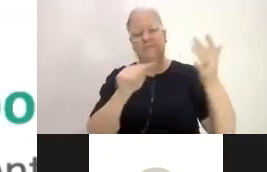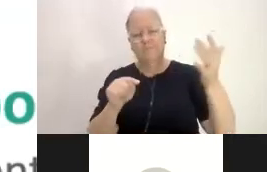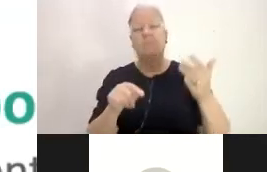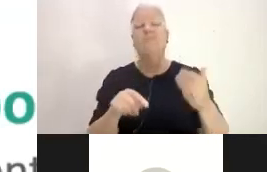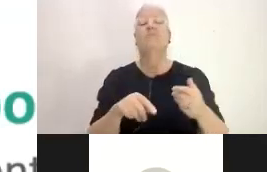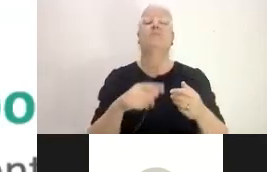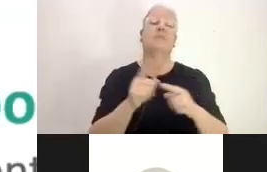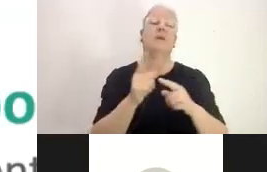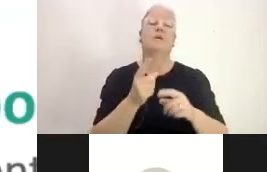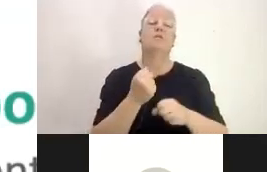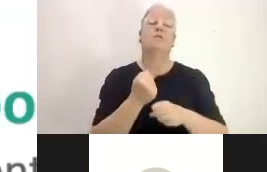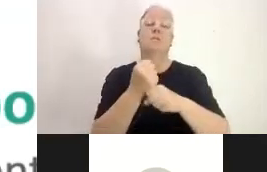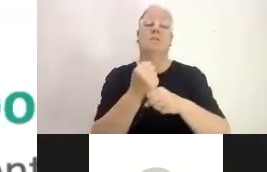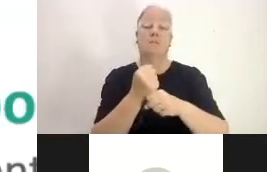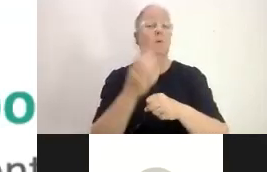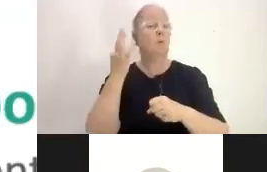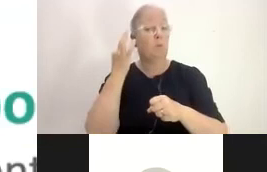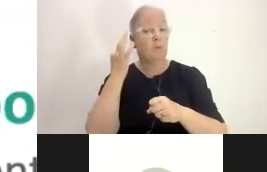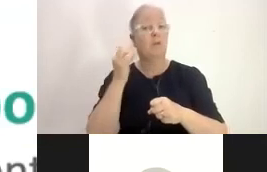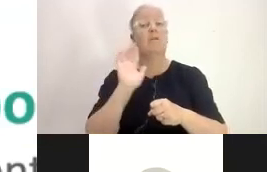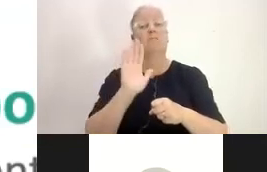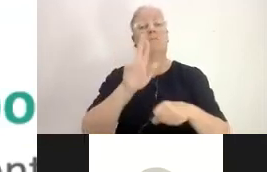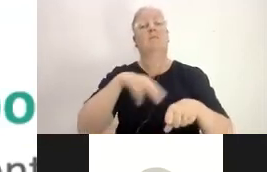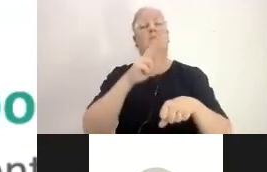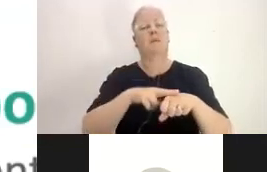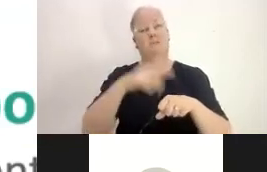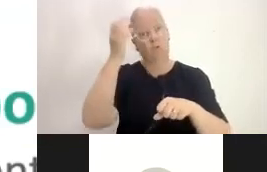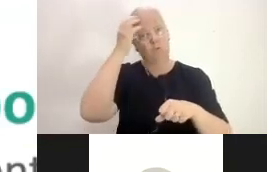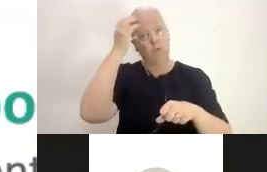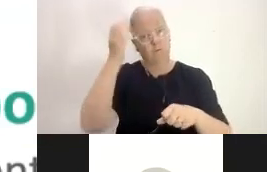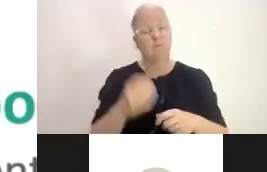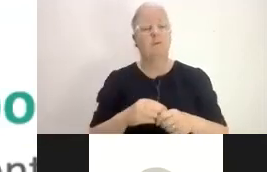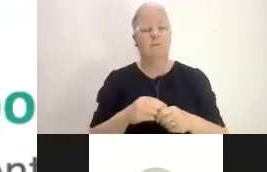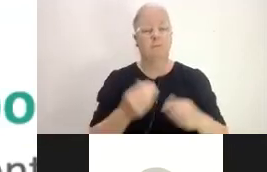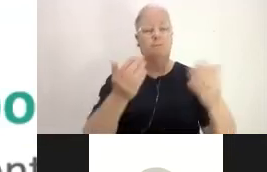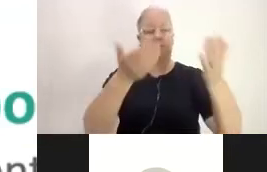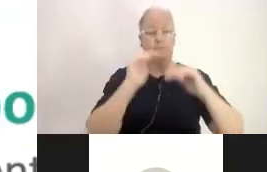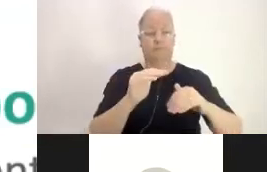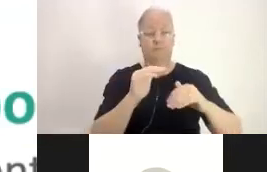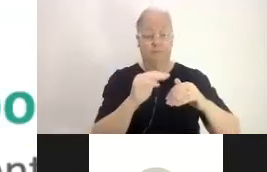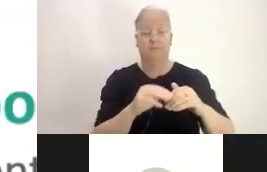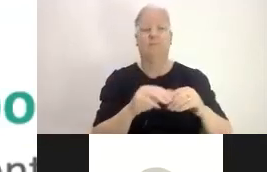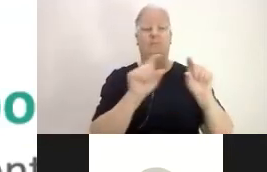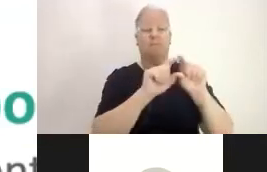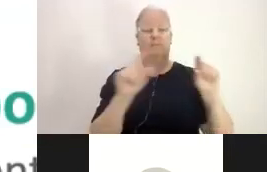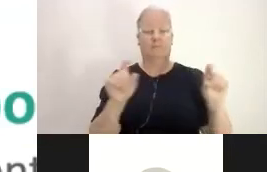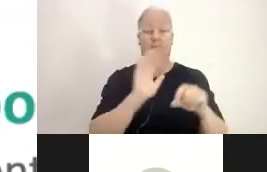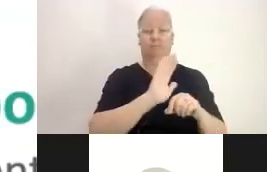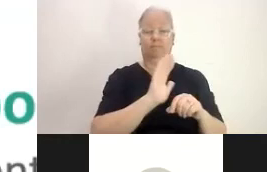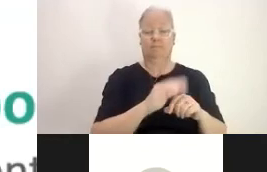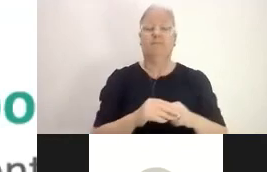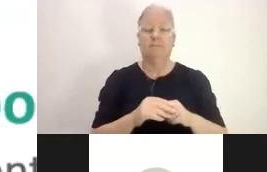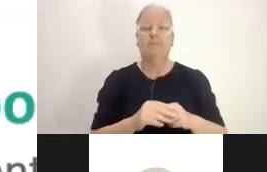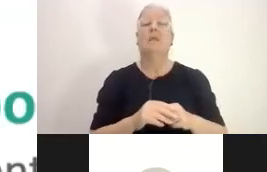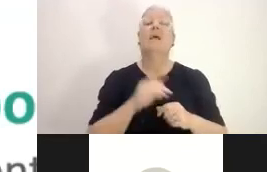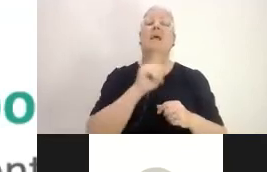representation of women in national governments. In this dashboard called UHC Targets and Priorities, you can learn